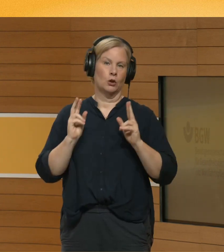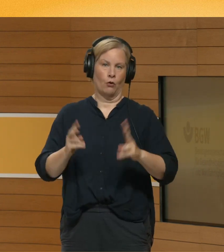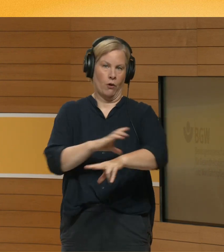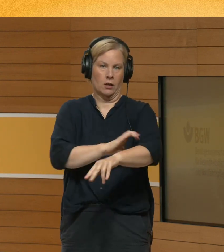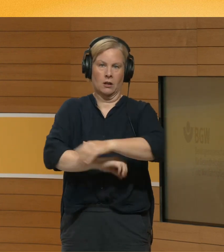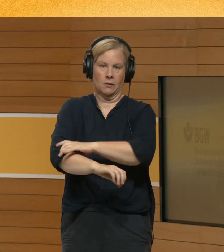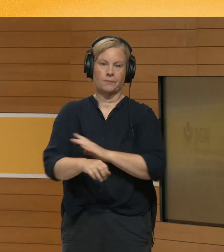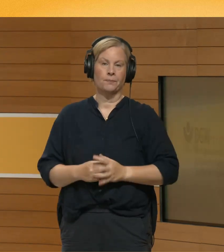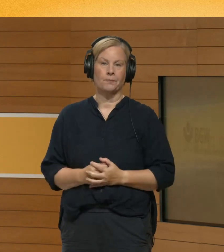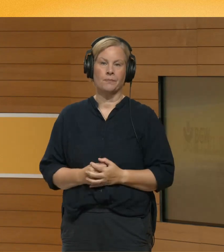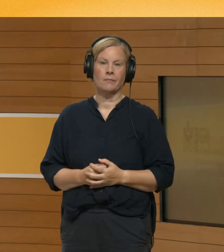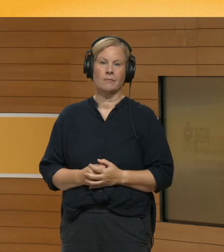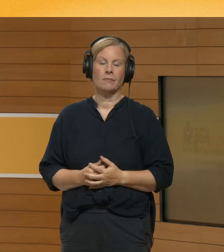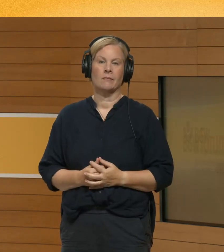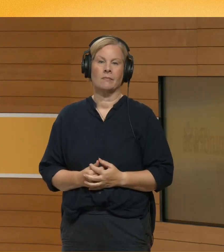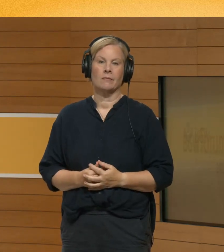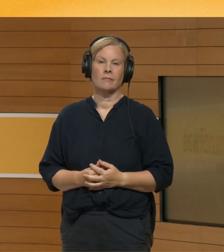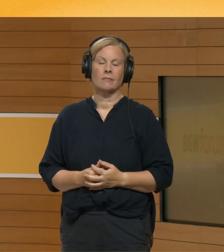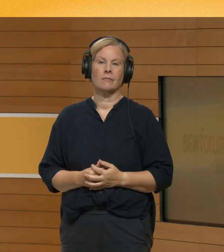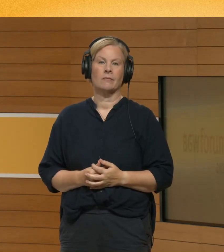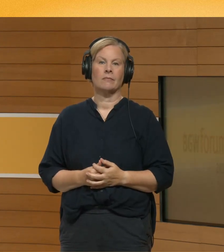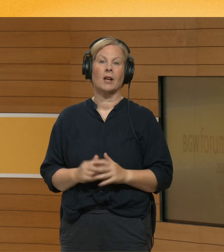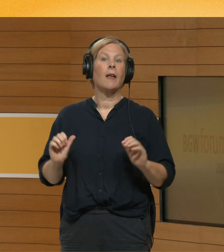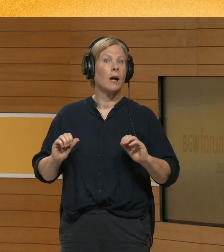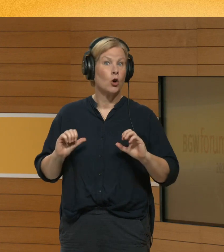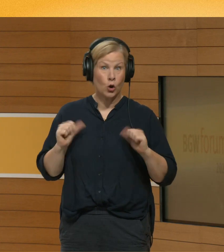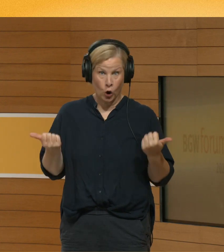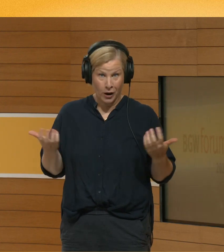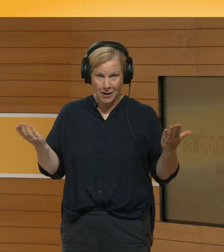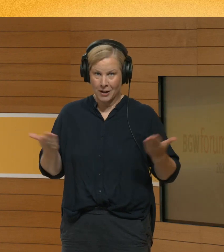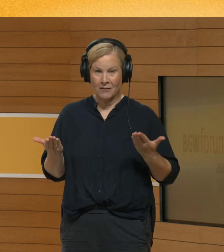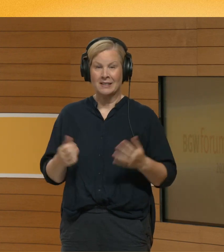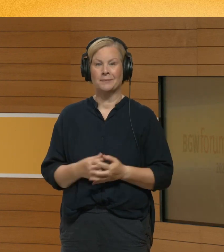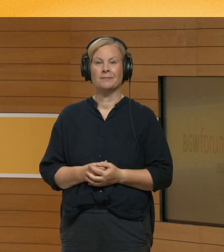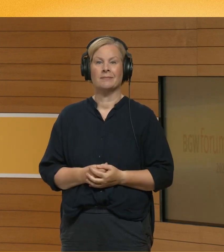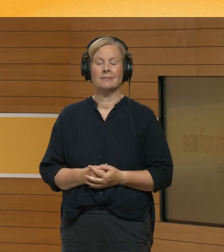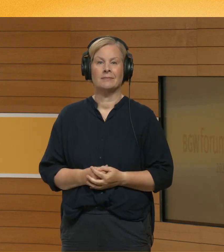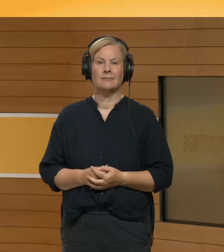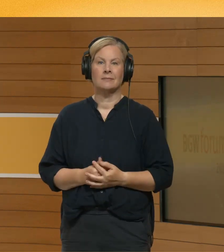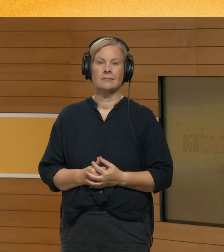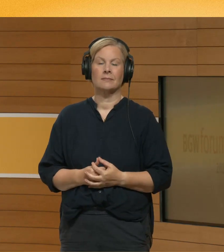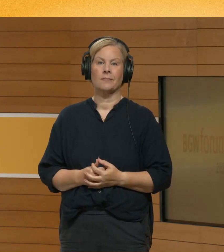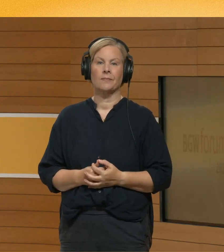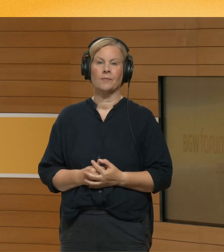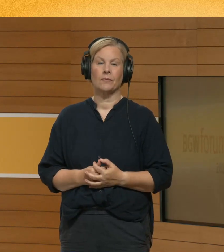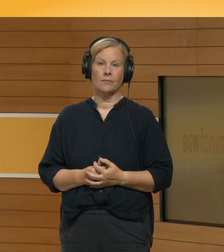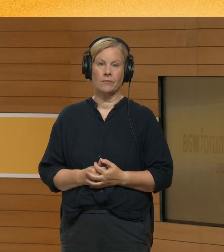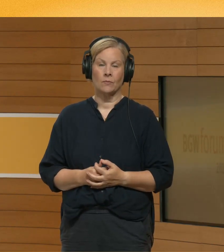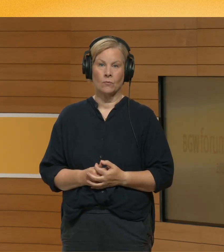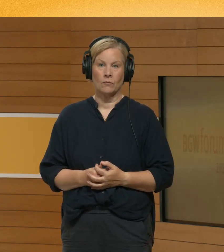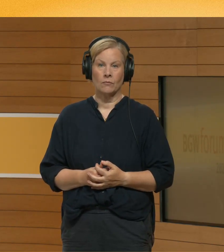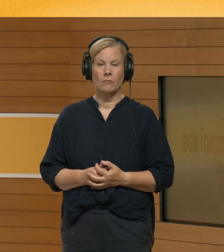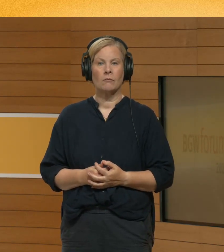that one of our nurse management team had actually worked in a Magnet hospital in Saudi